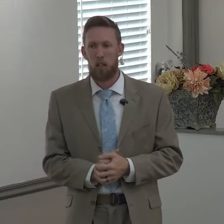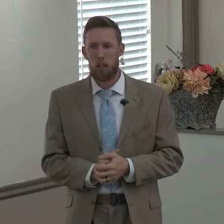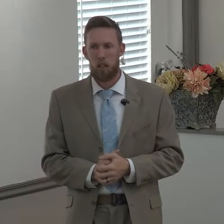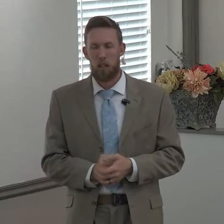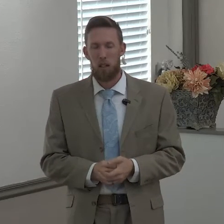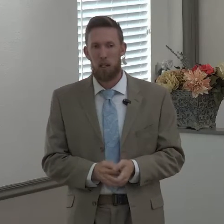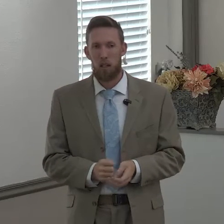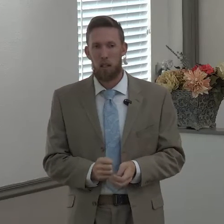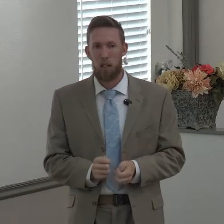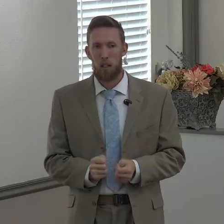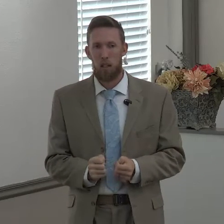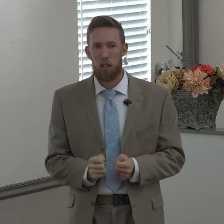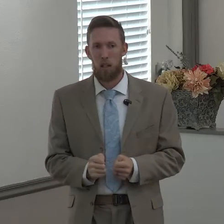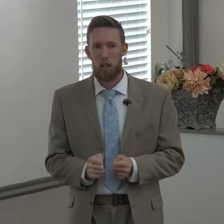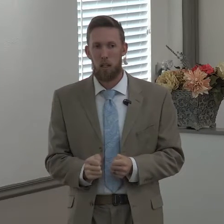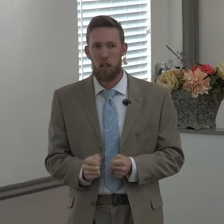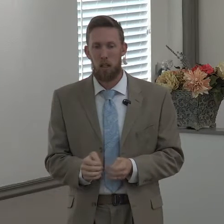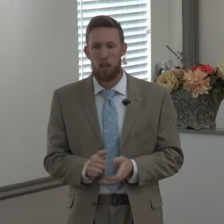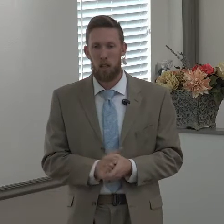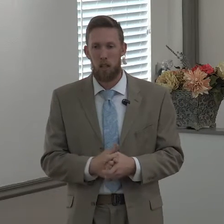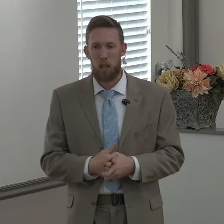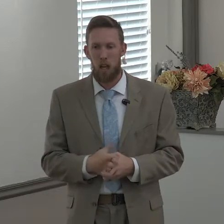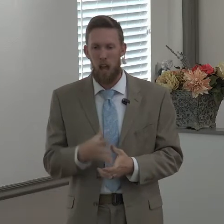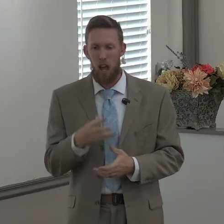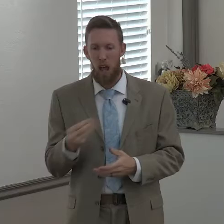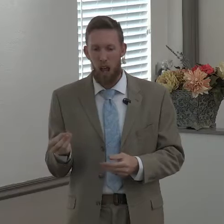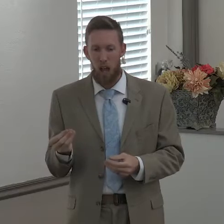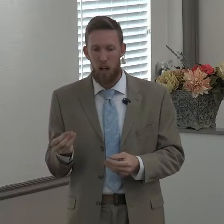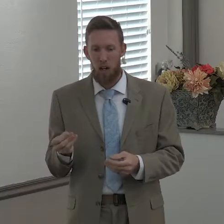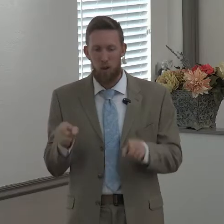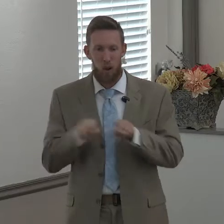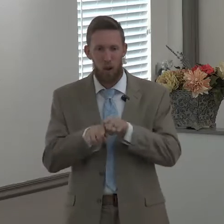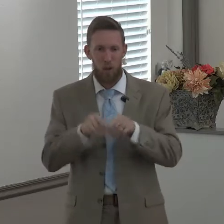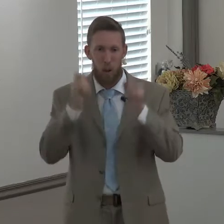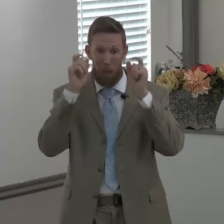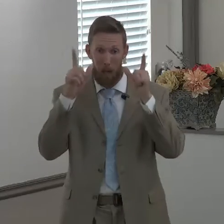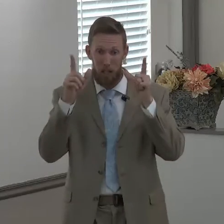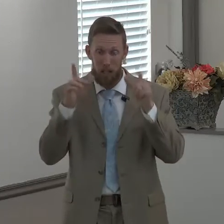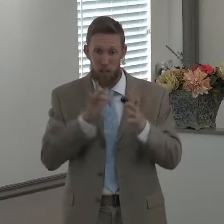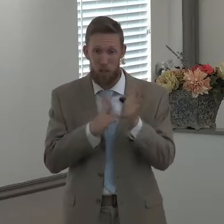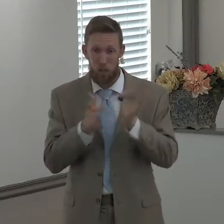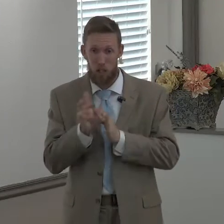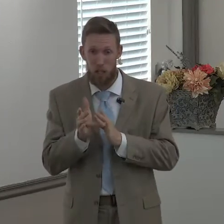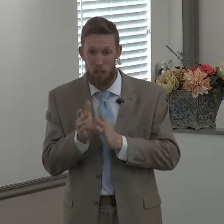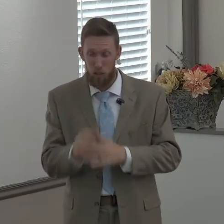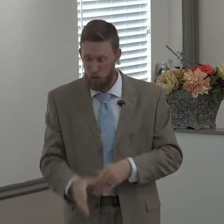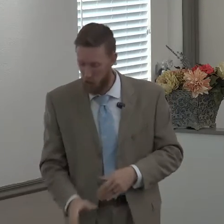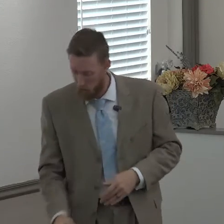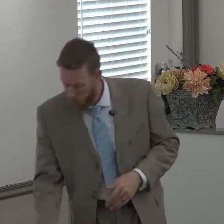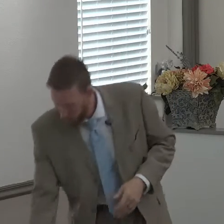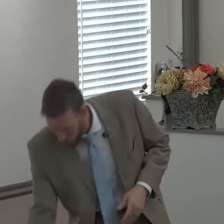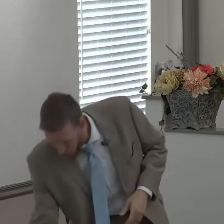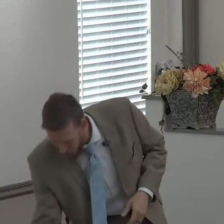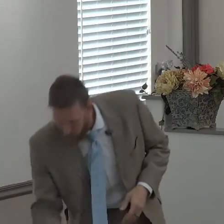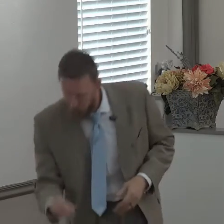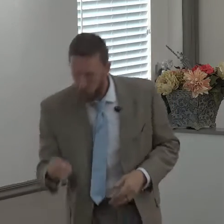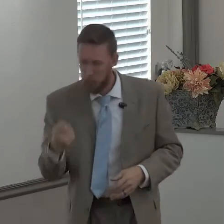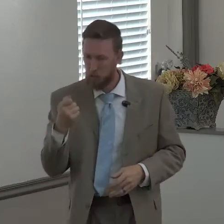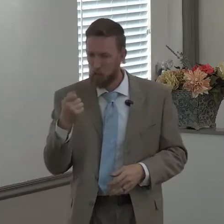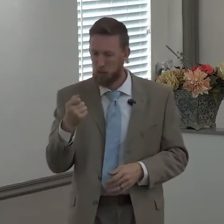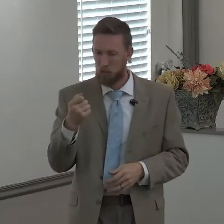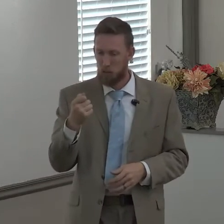I think that's pretty remarkable all in itself. I mean, how he could just get the ear. Pretty